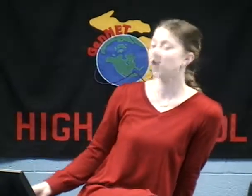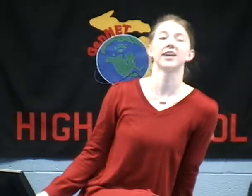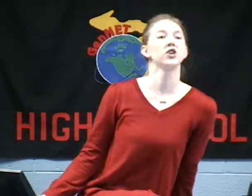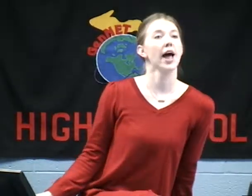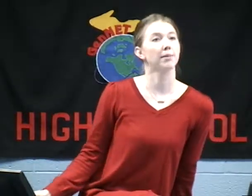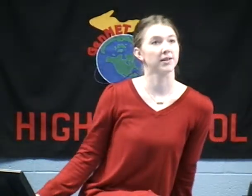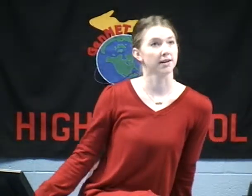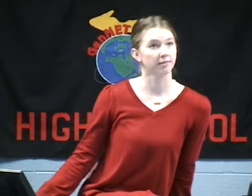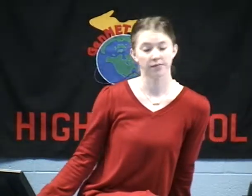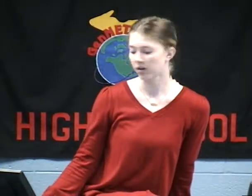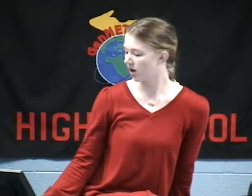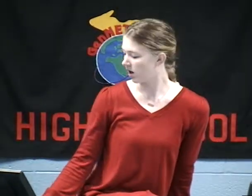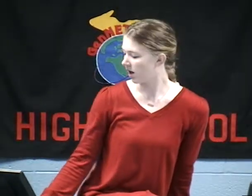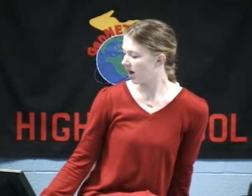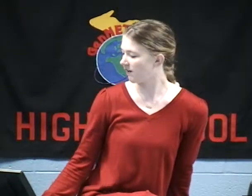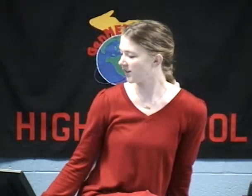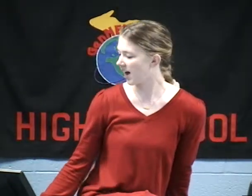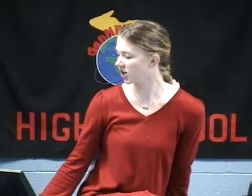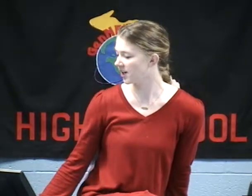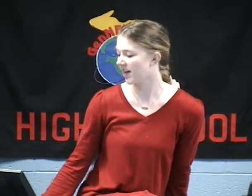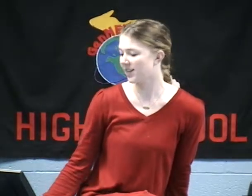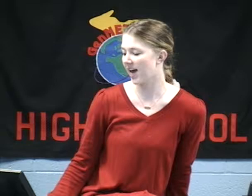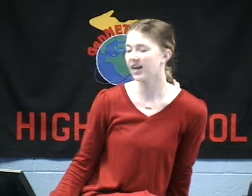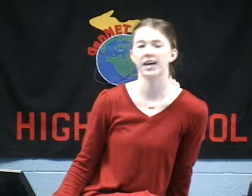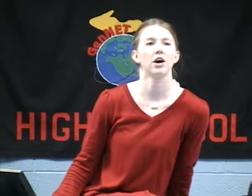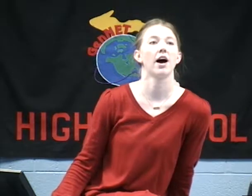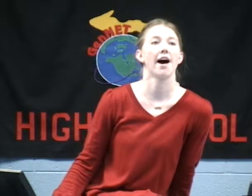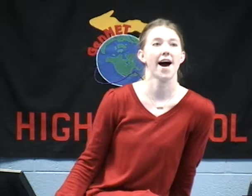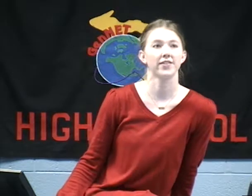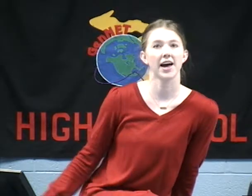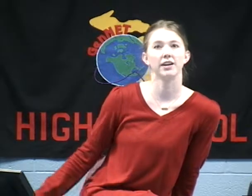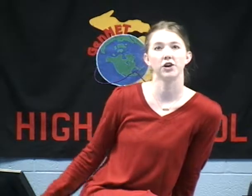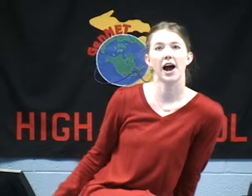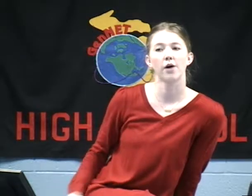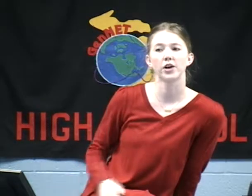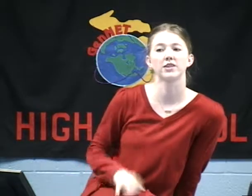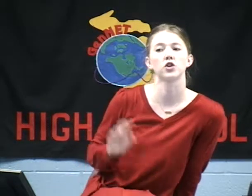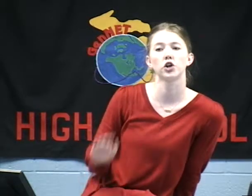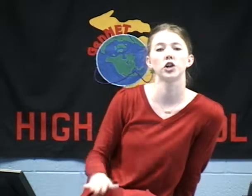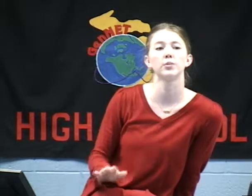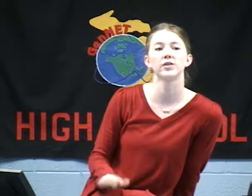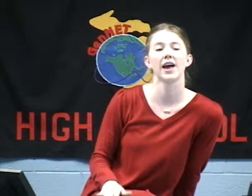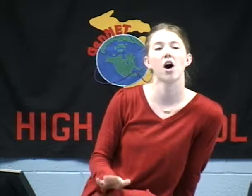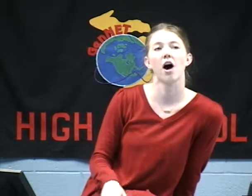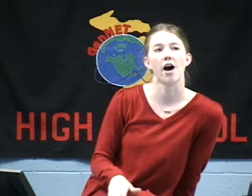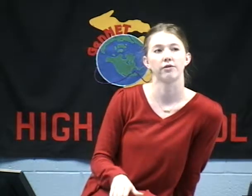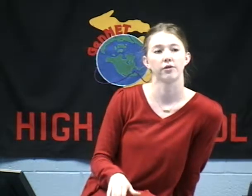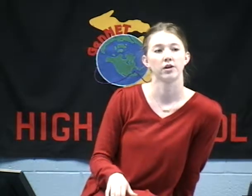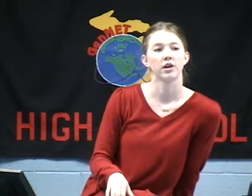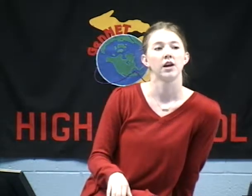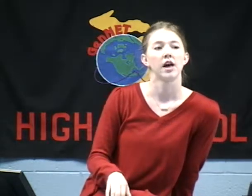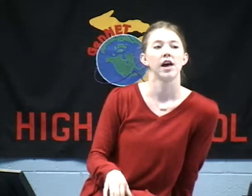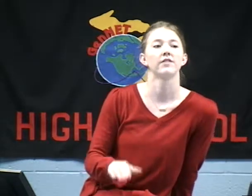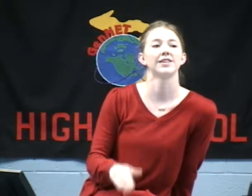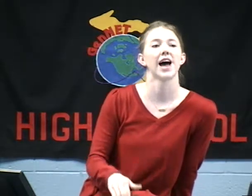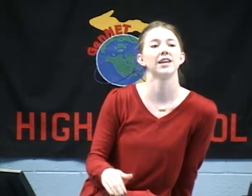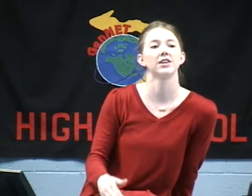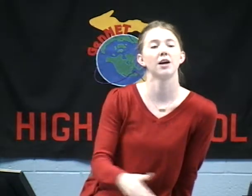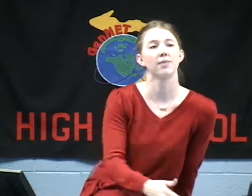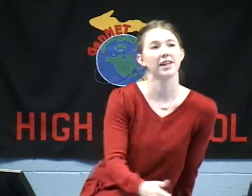unless you're absent, if it's not done that day, at the end of your hour, it's 30% off. If it's not done by the